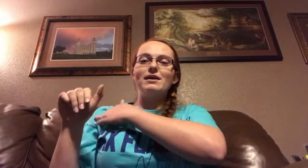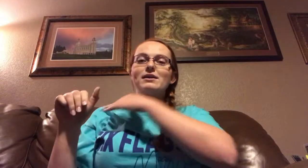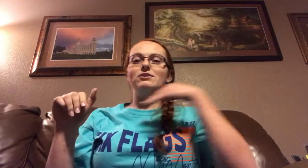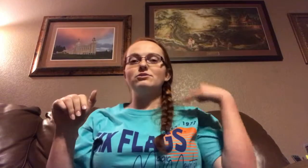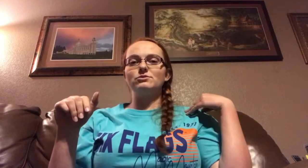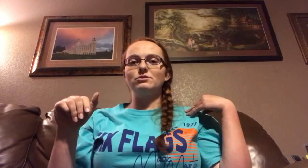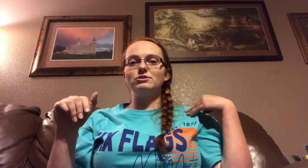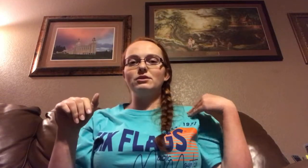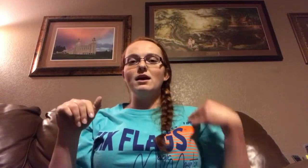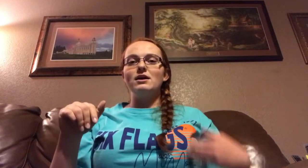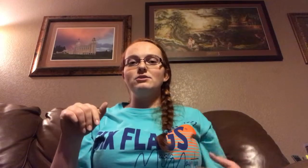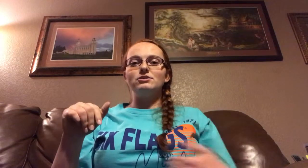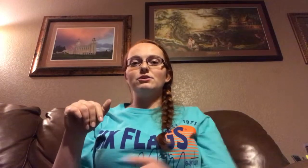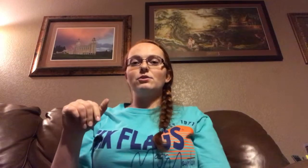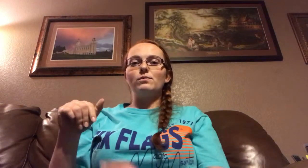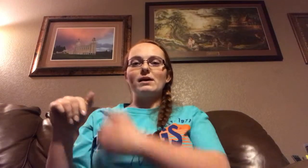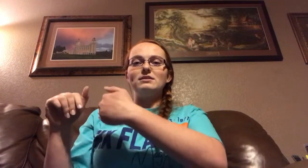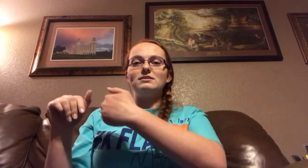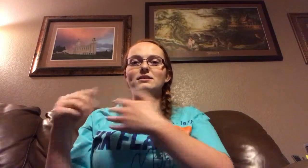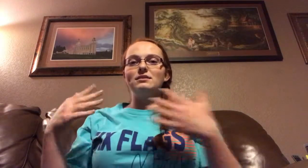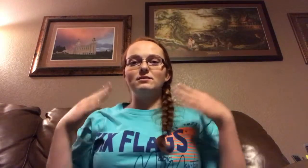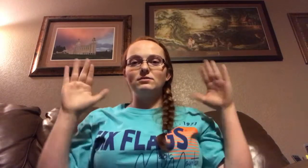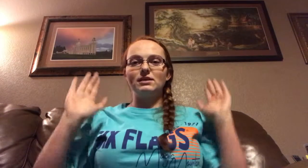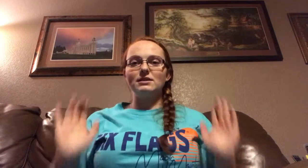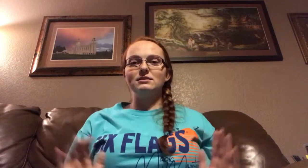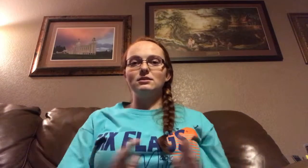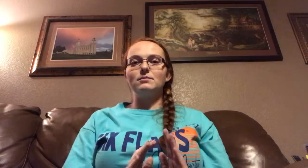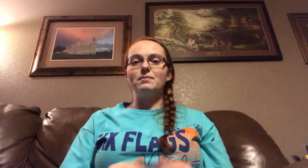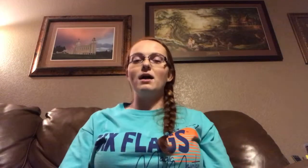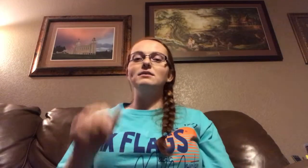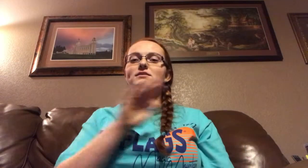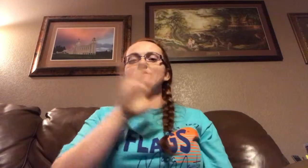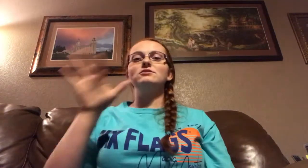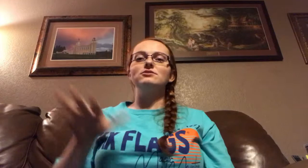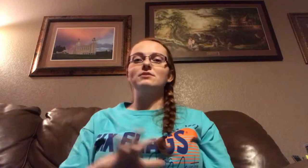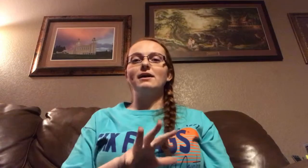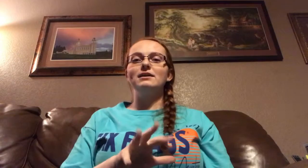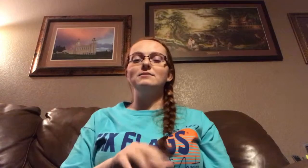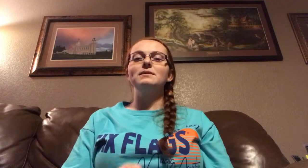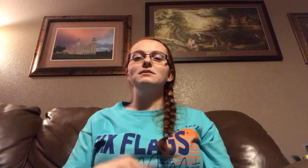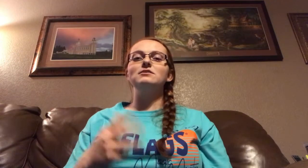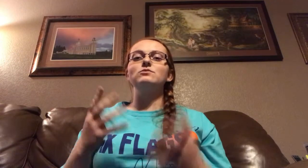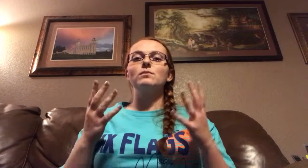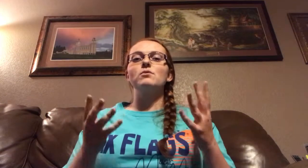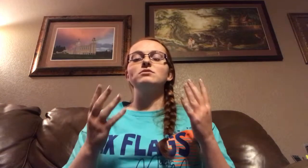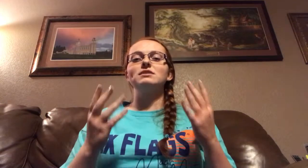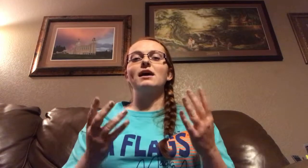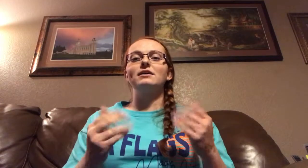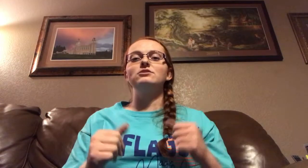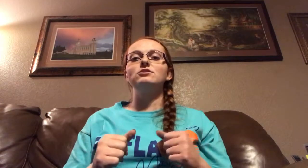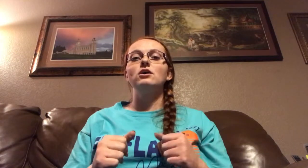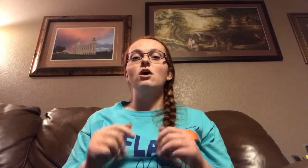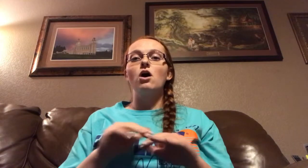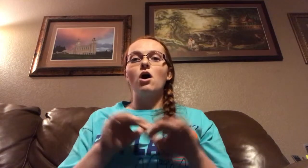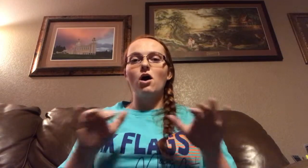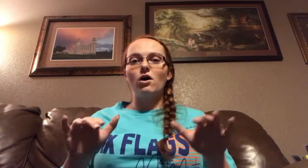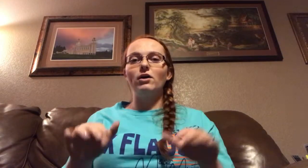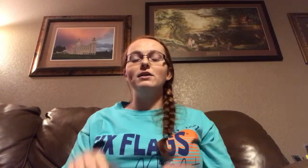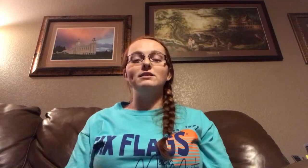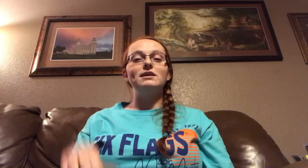here, shoulder to your waist. Nice little box. This is your signing space. This is where most signs are, and